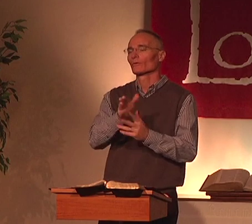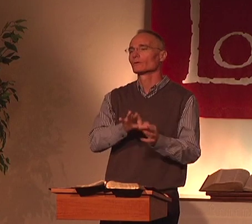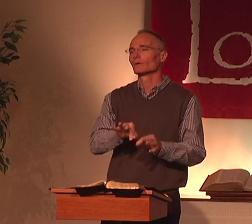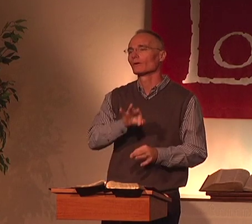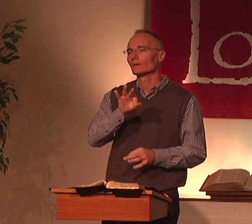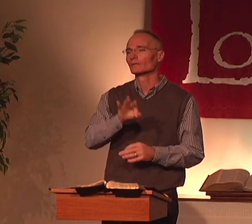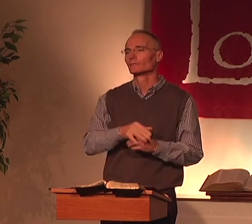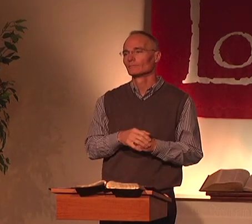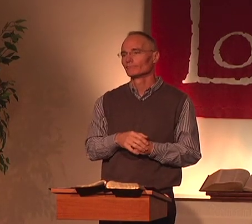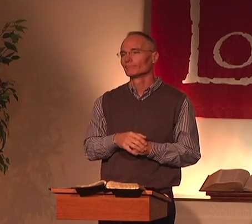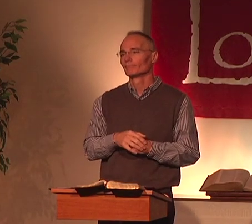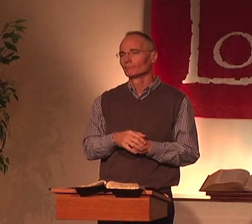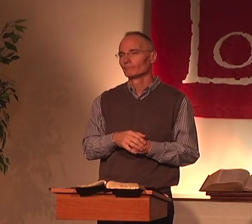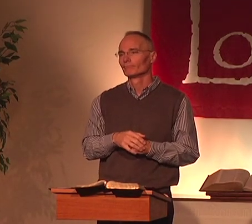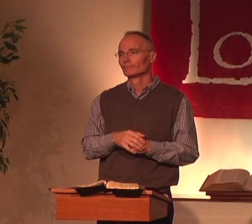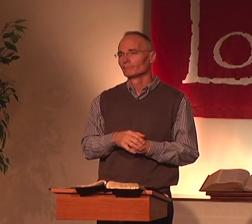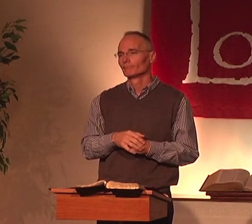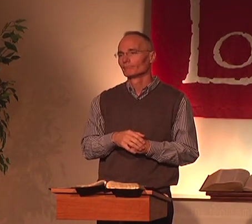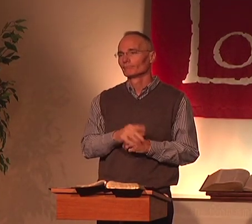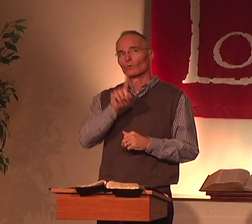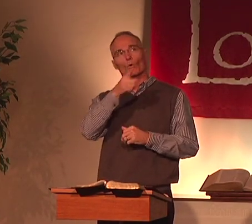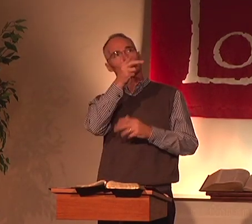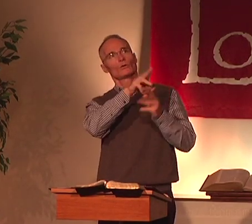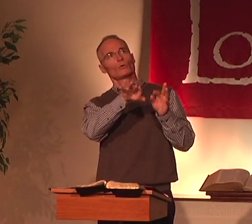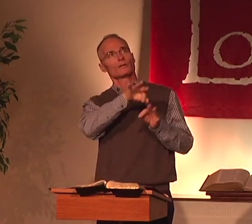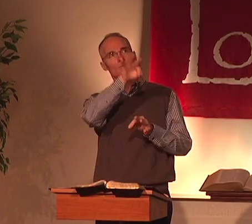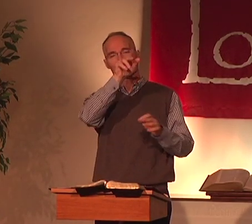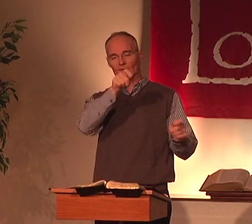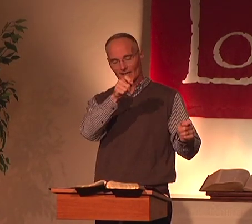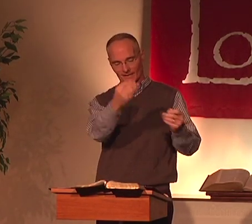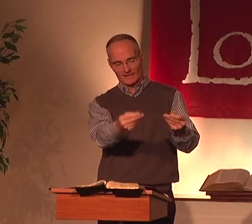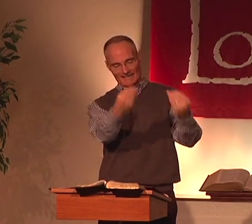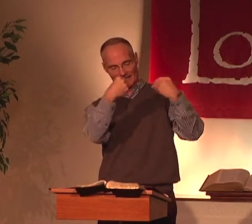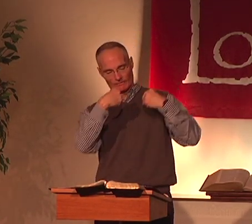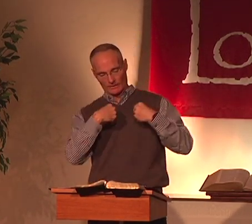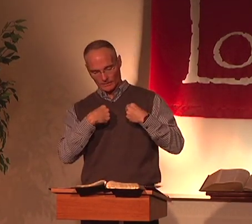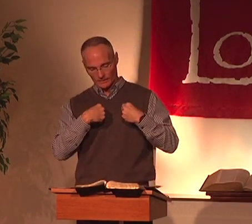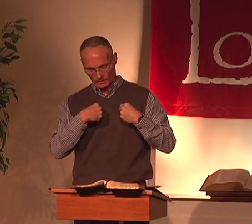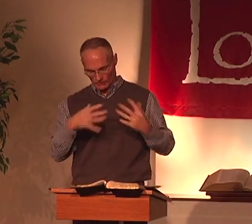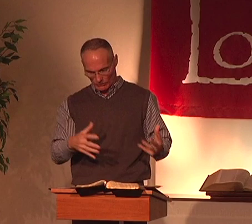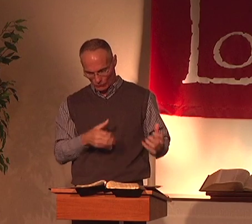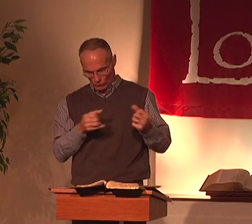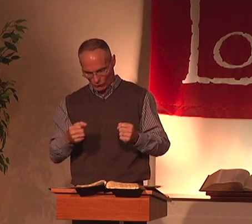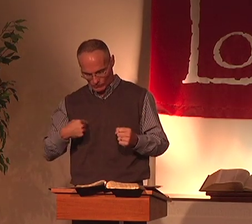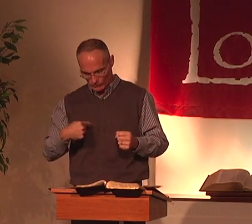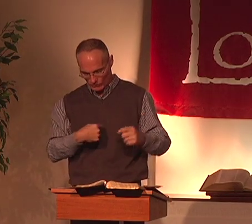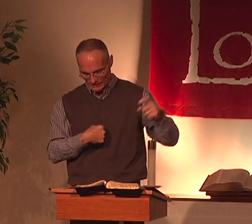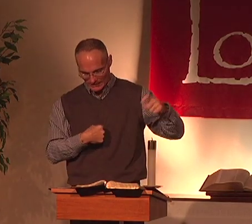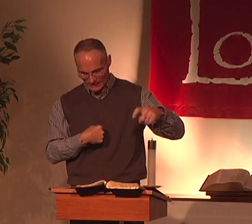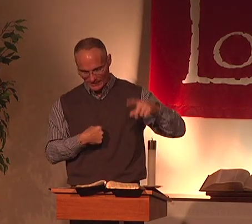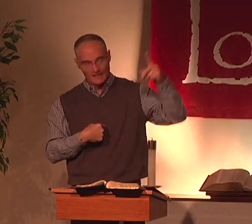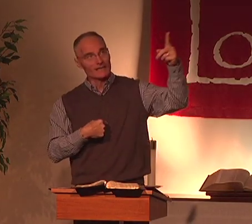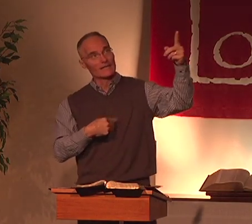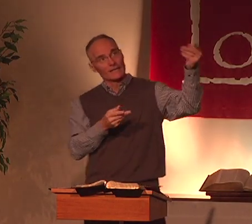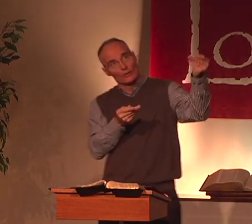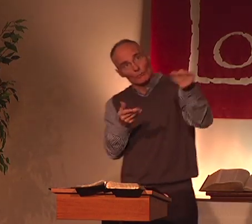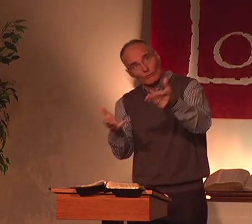It's his work Through the Holy Spirit Only the Holy Spirit Can give us That courage That we need